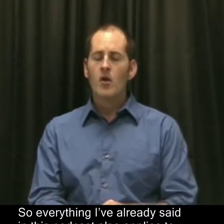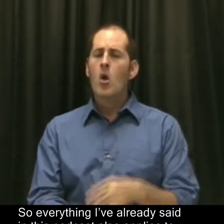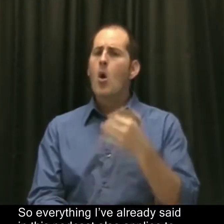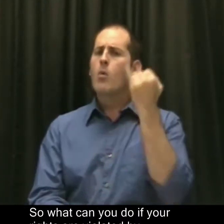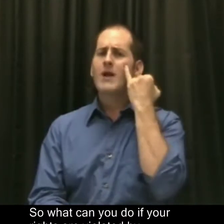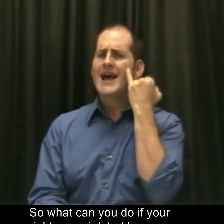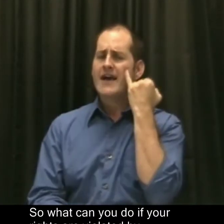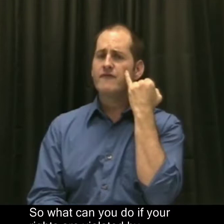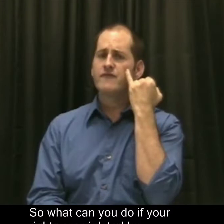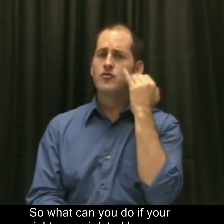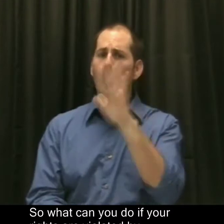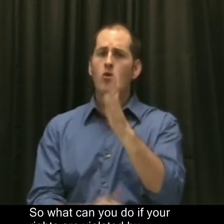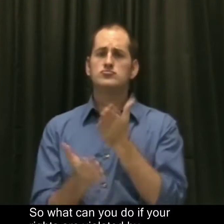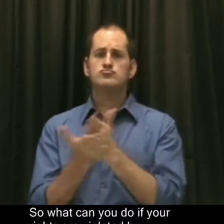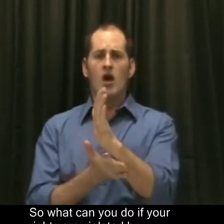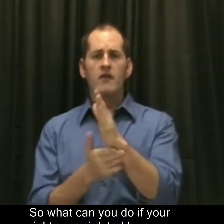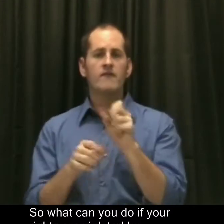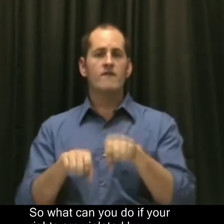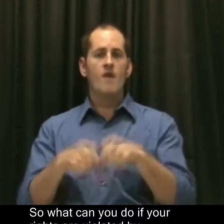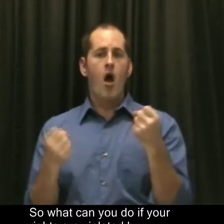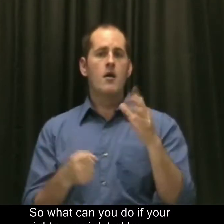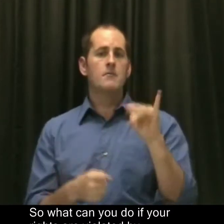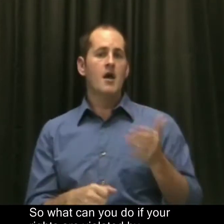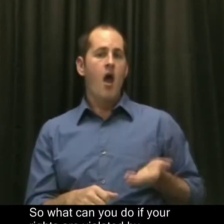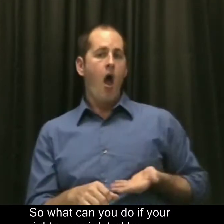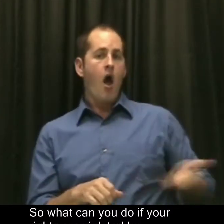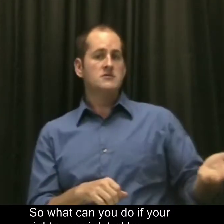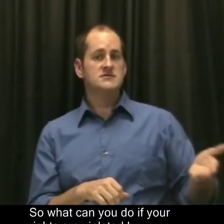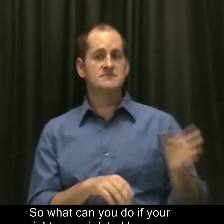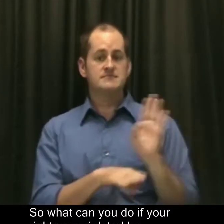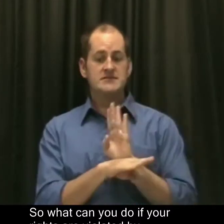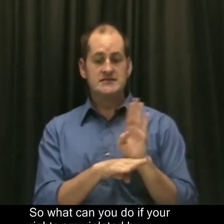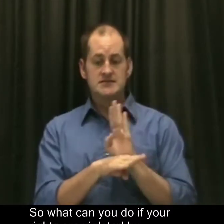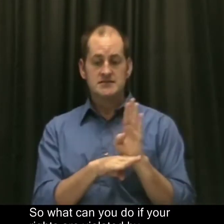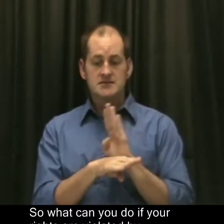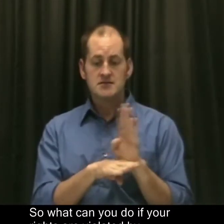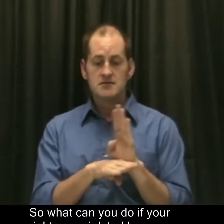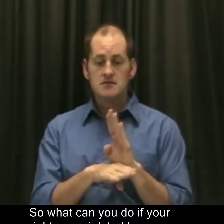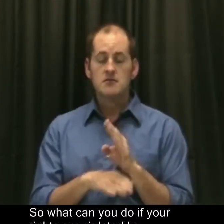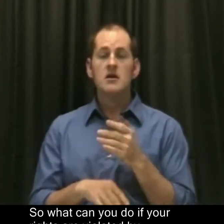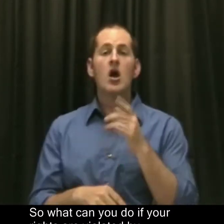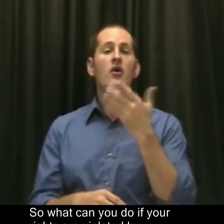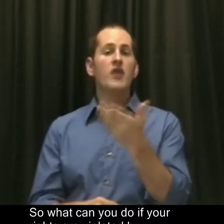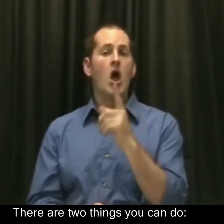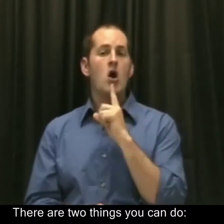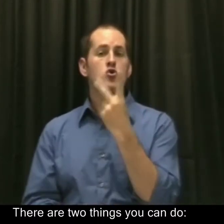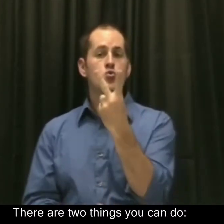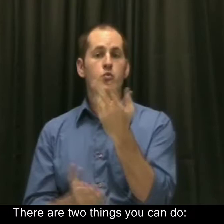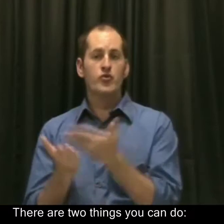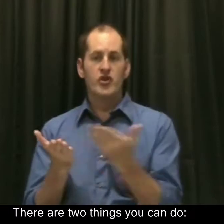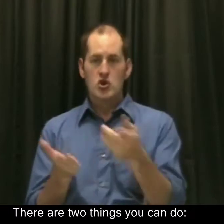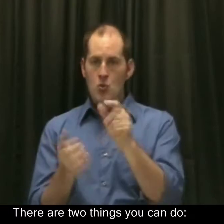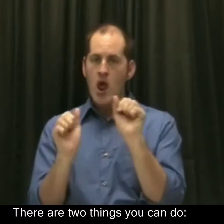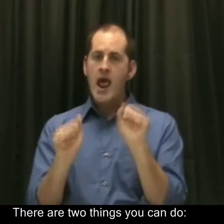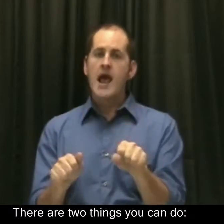So, what can you do if your rights are violated by hospitality businesses? There are two things you can do.